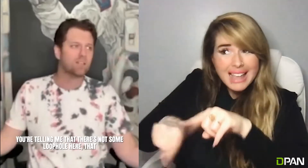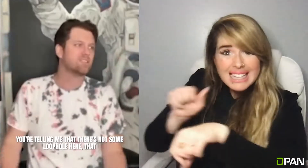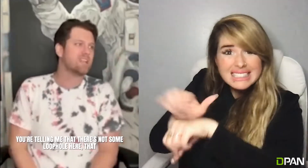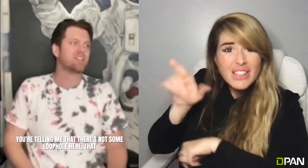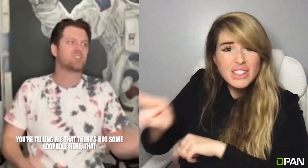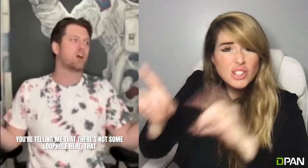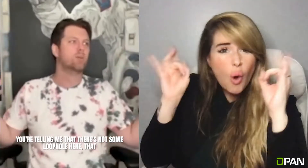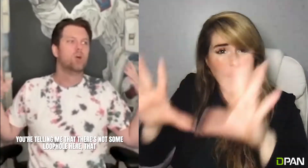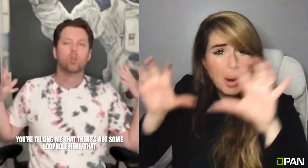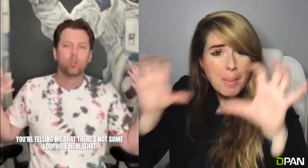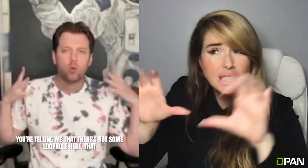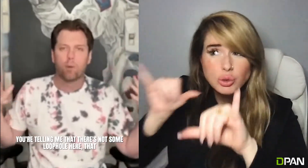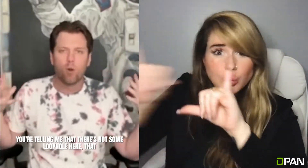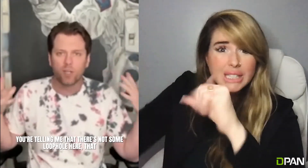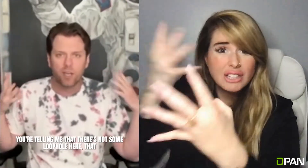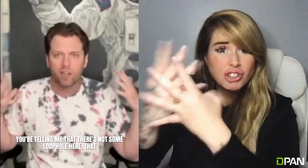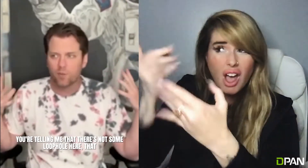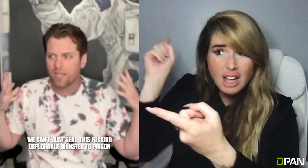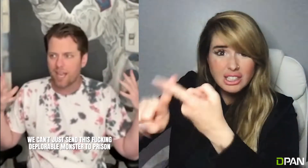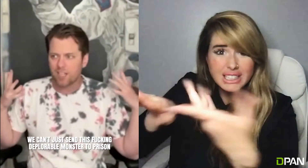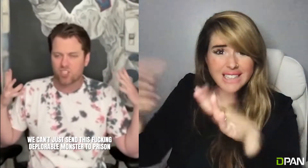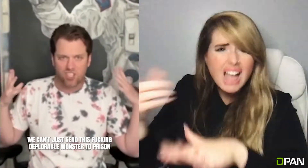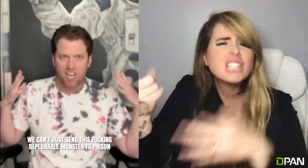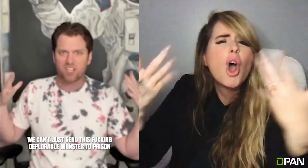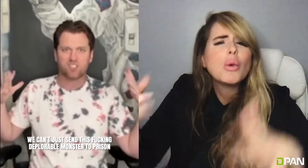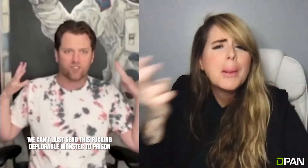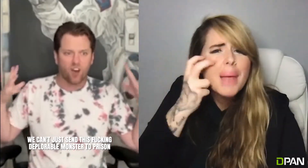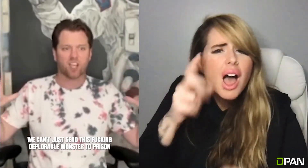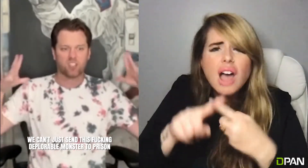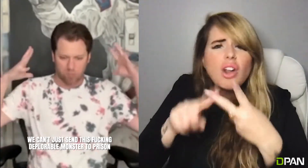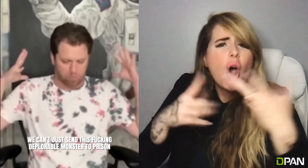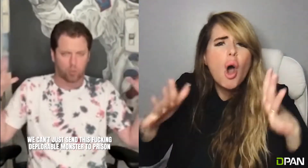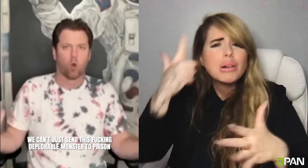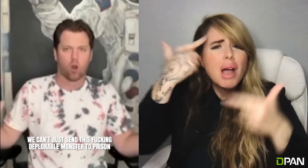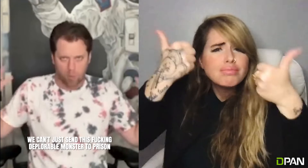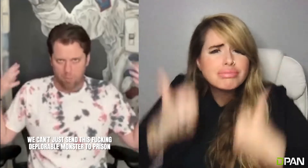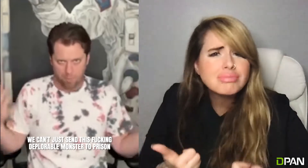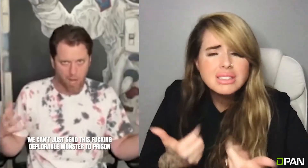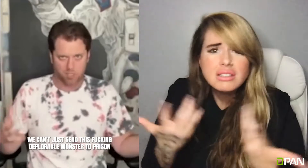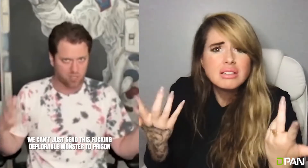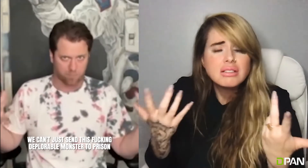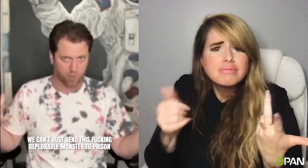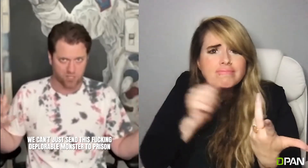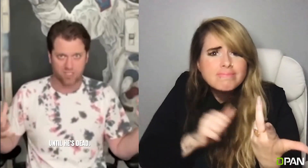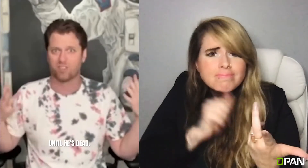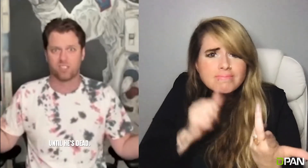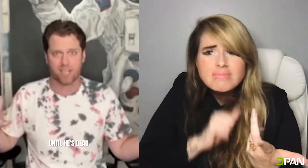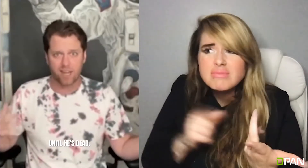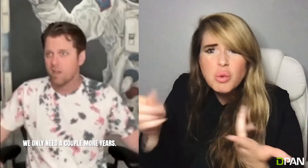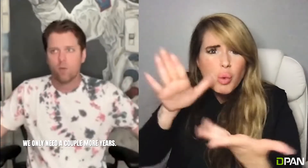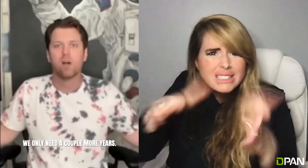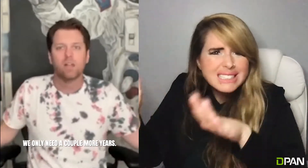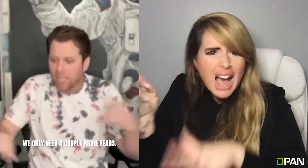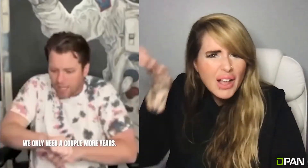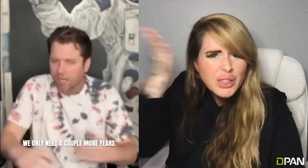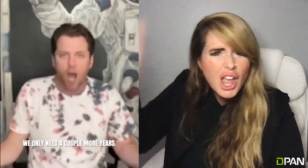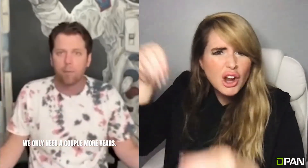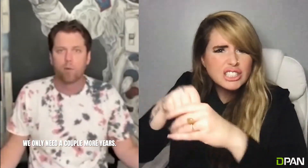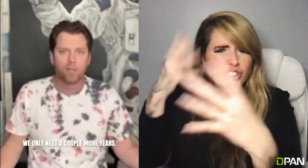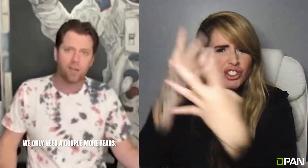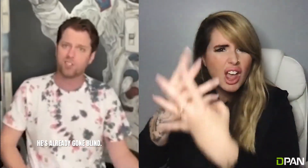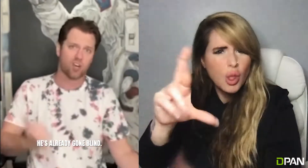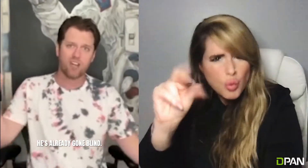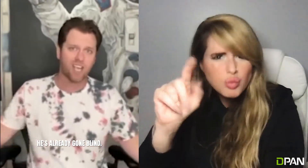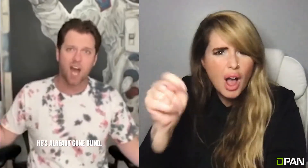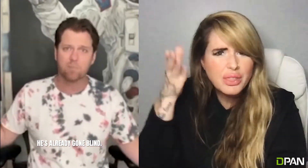You're telling me that there's not some loophole here that we can't just send this fucking deplorable monster to prison until he's dead? We only need like a couple